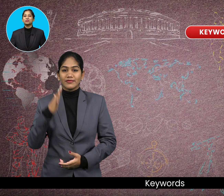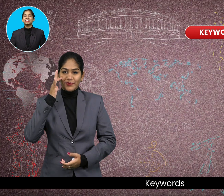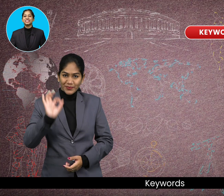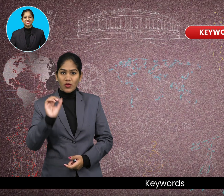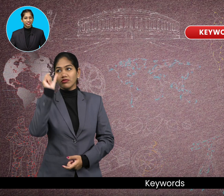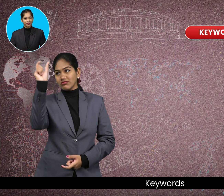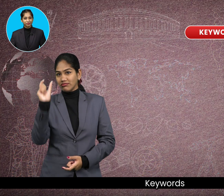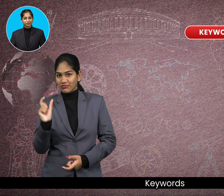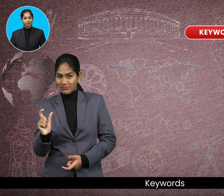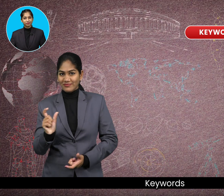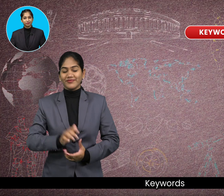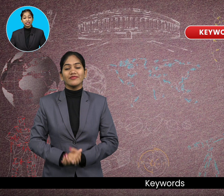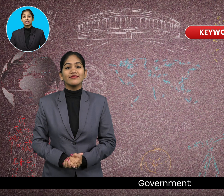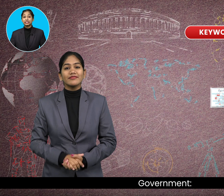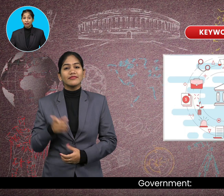Keywords: